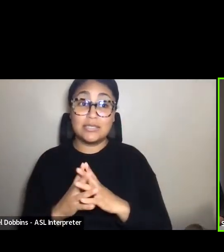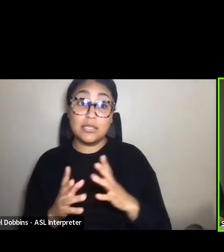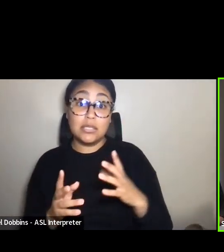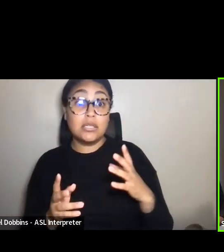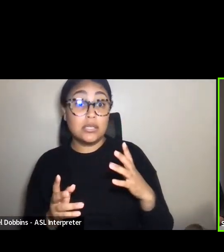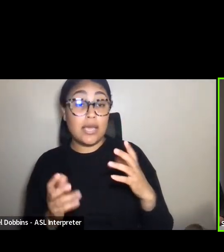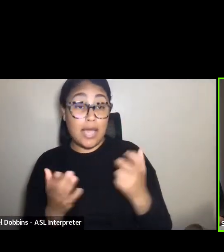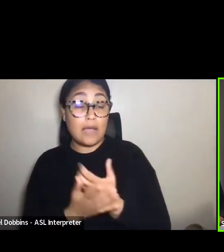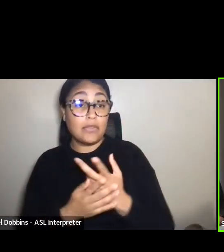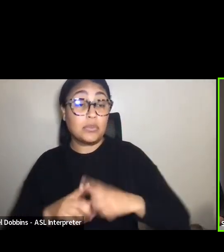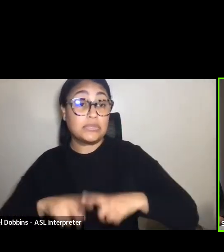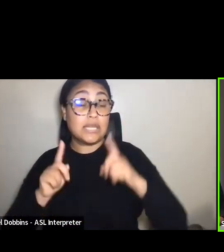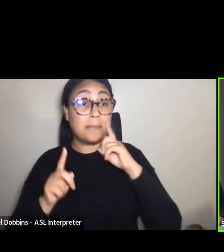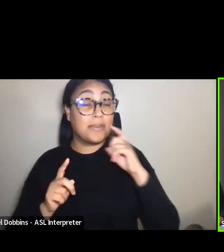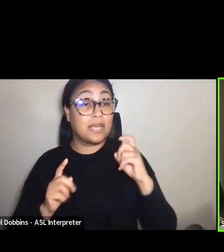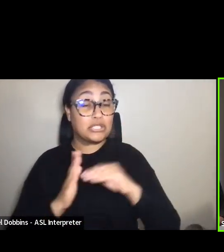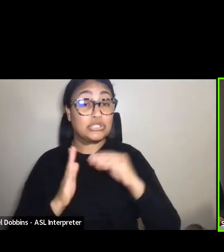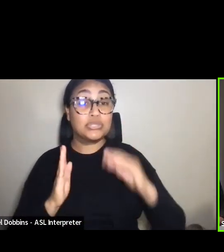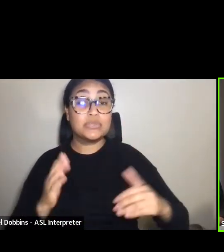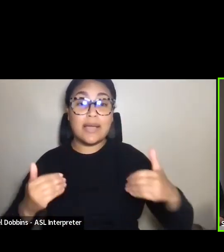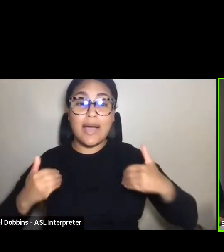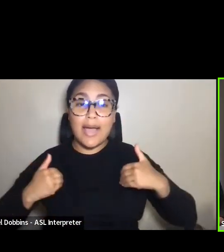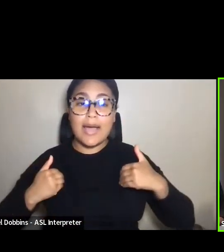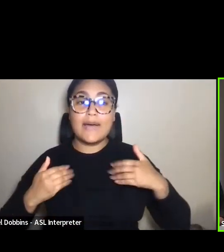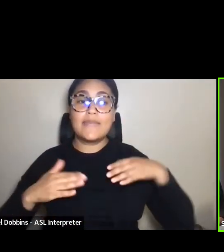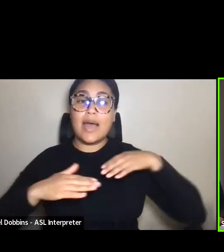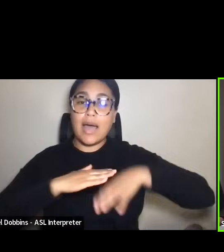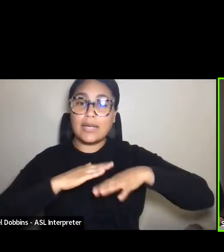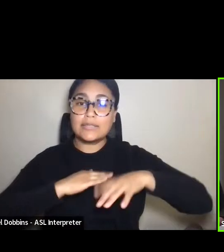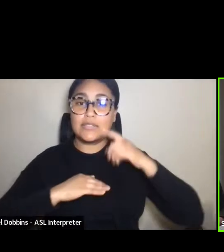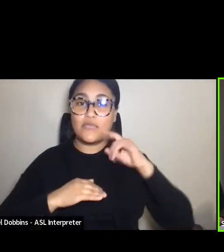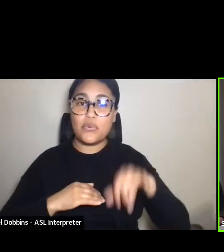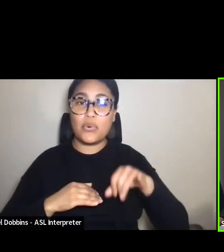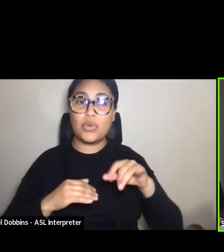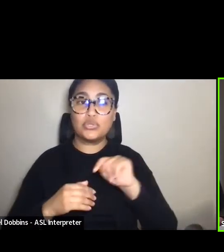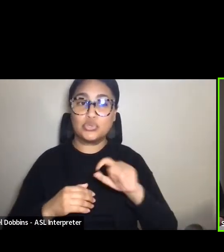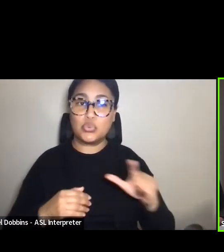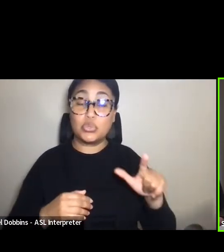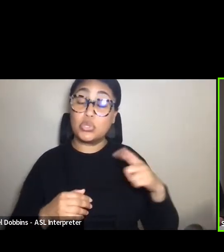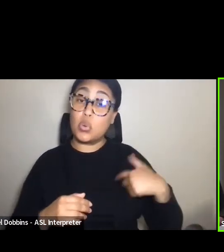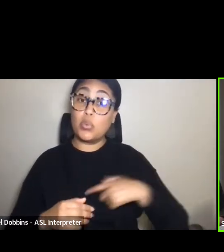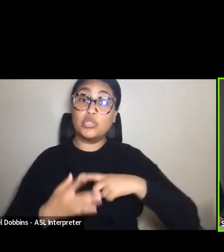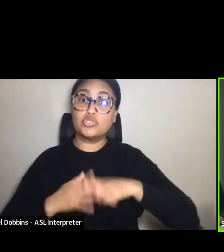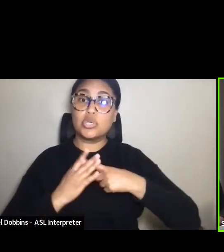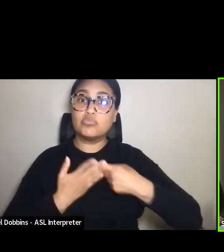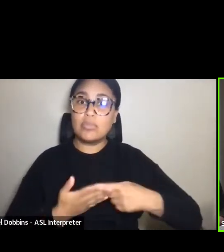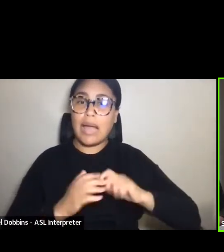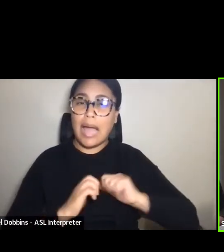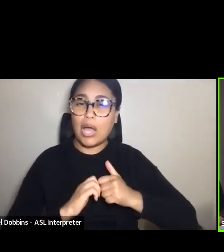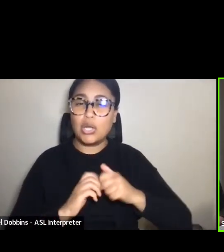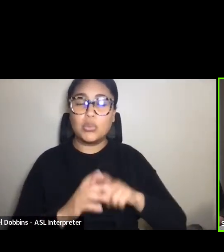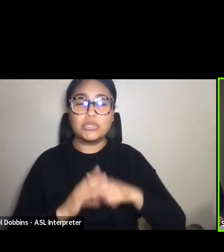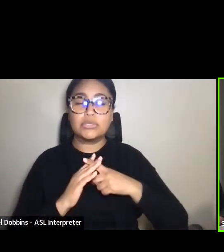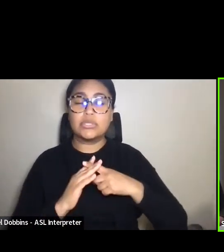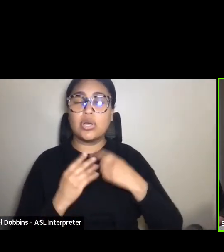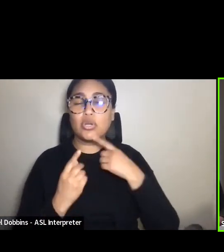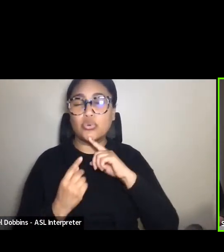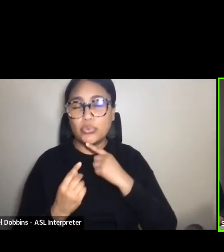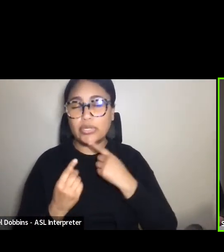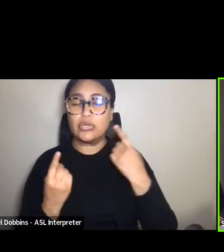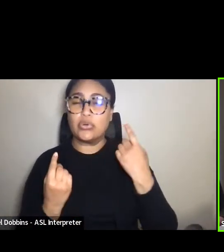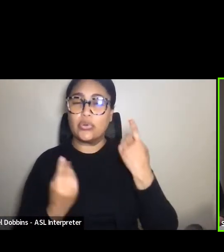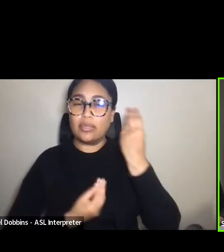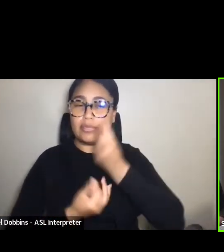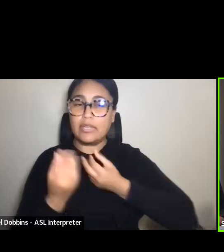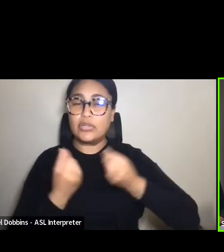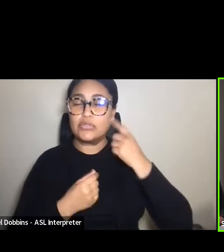things differently because the students had the access to it. And so we were talking about like, how do we create critical thinkers?